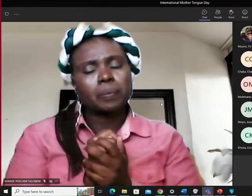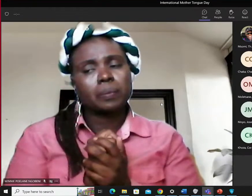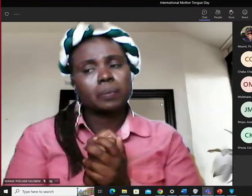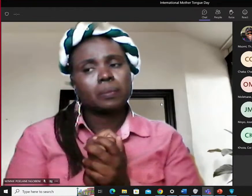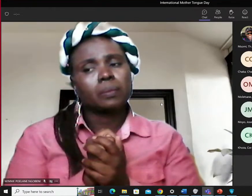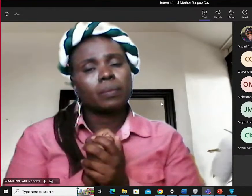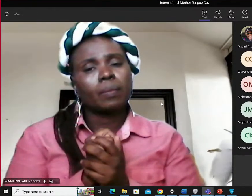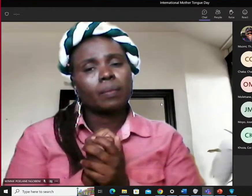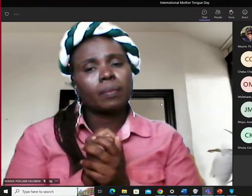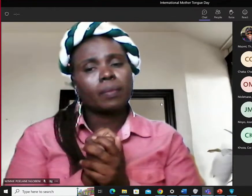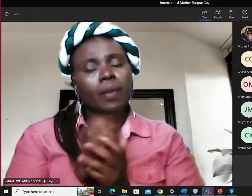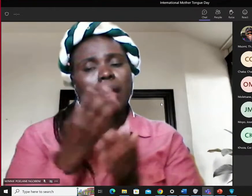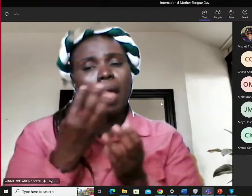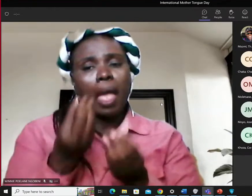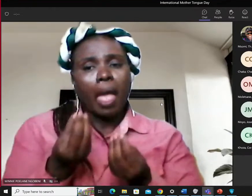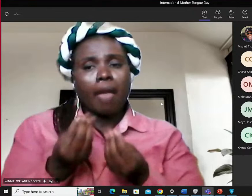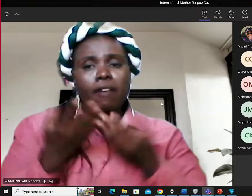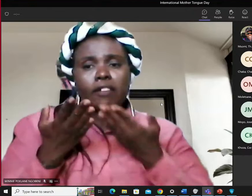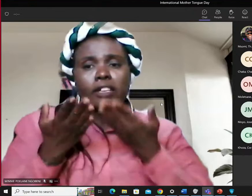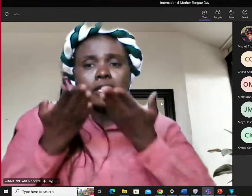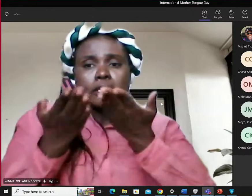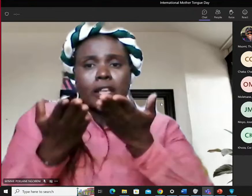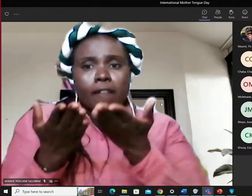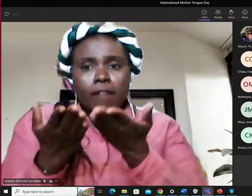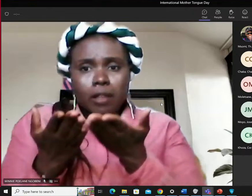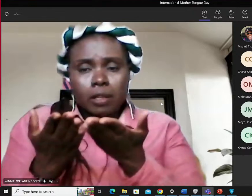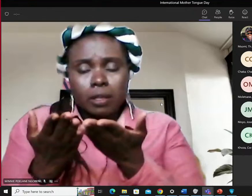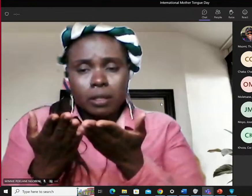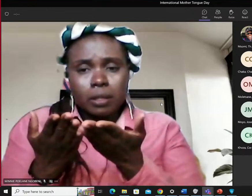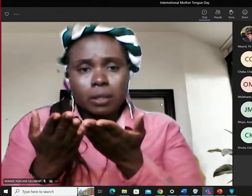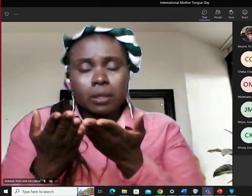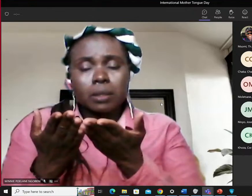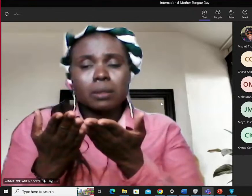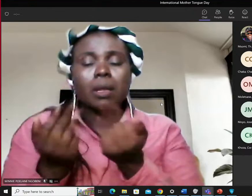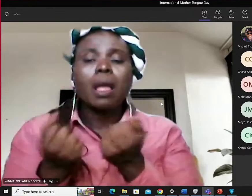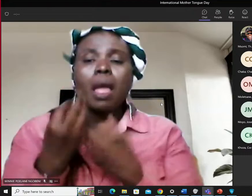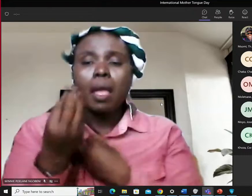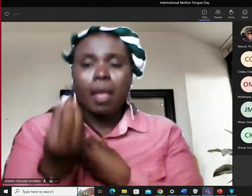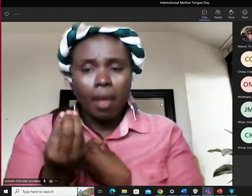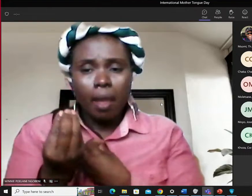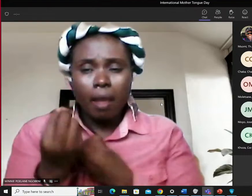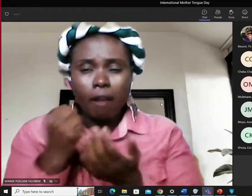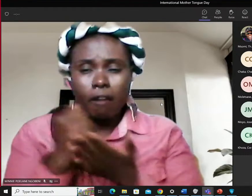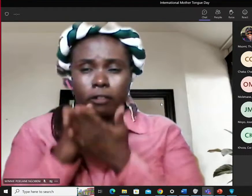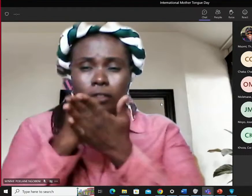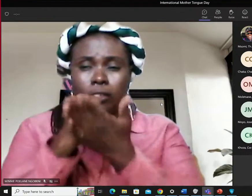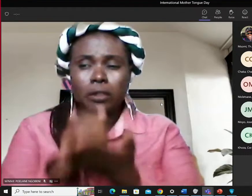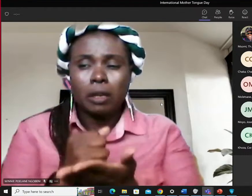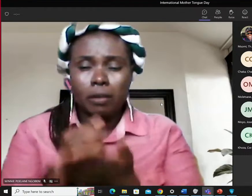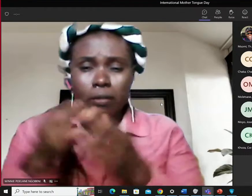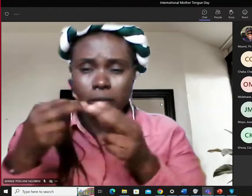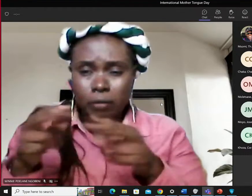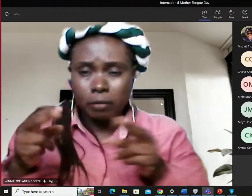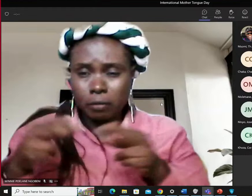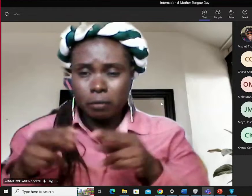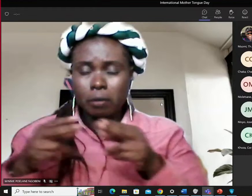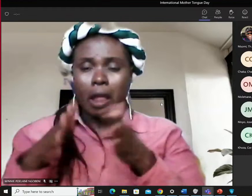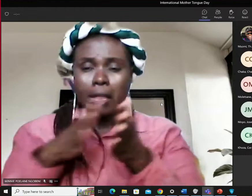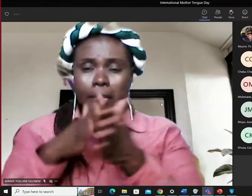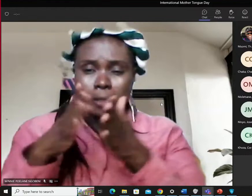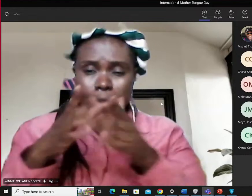Savers and Evans state that the existence of two varieties of signing leads to the